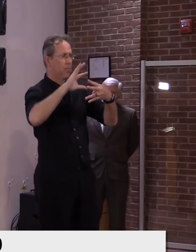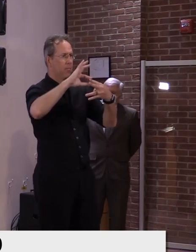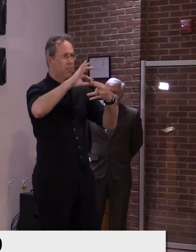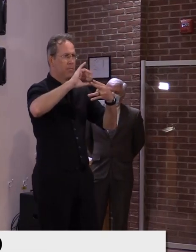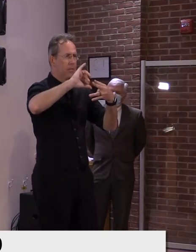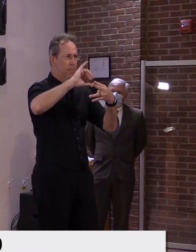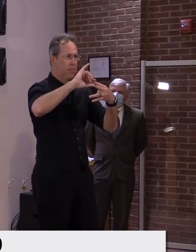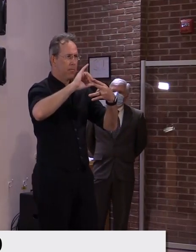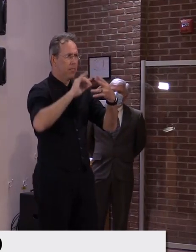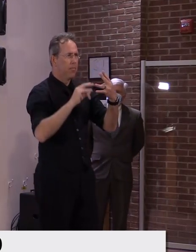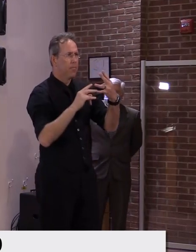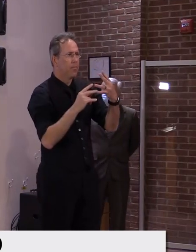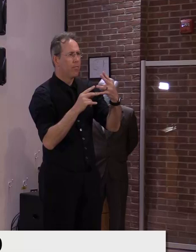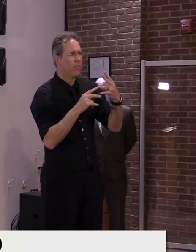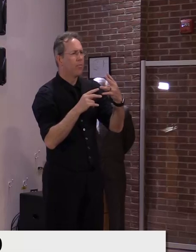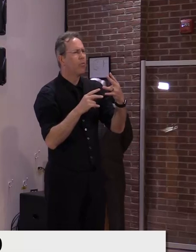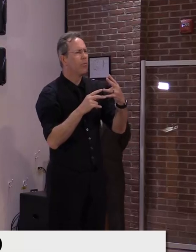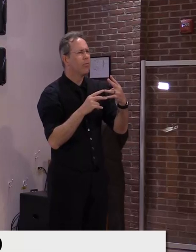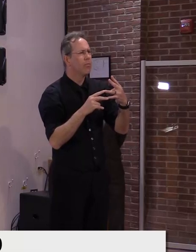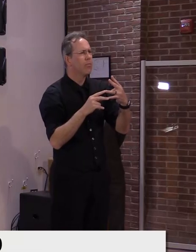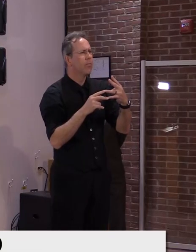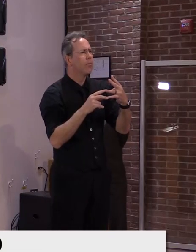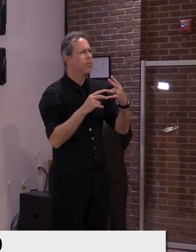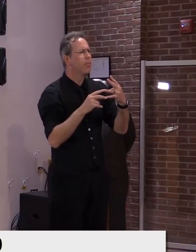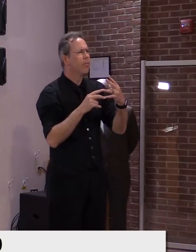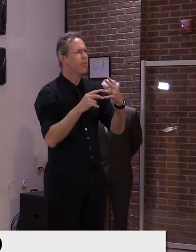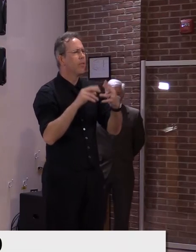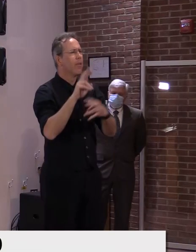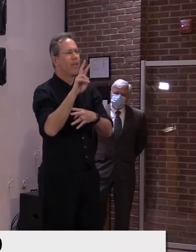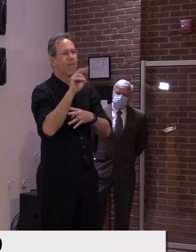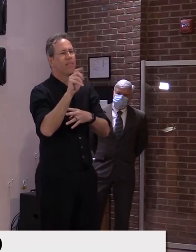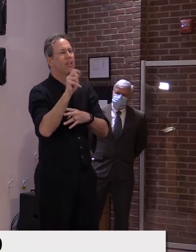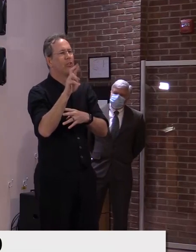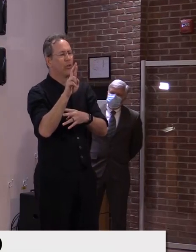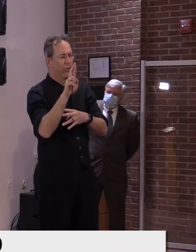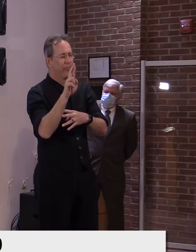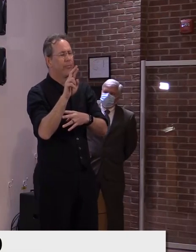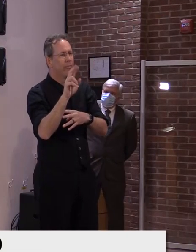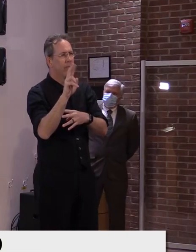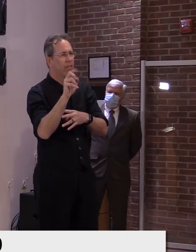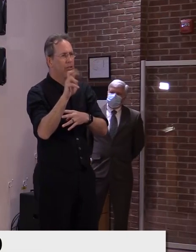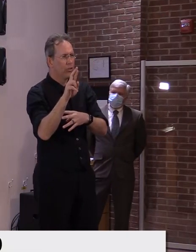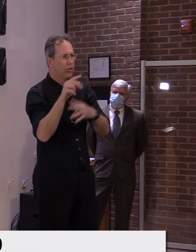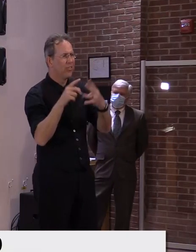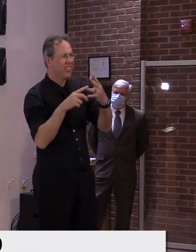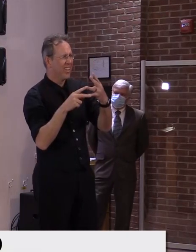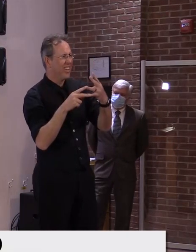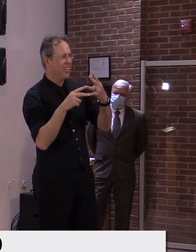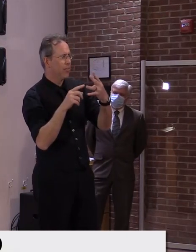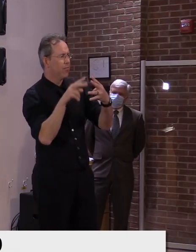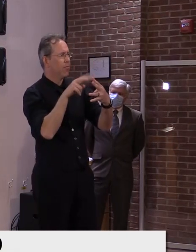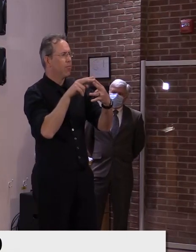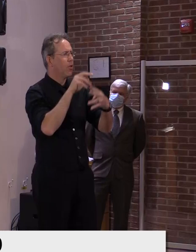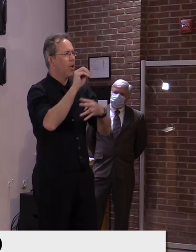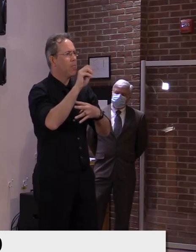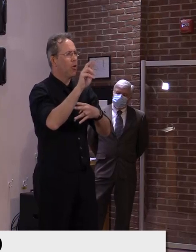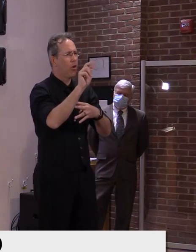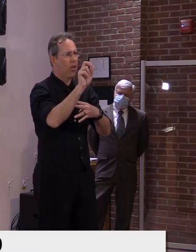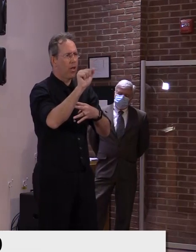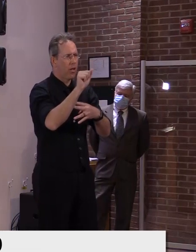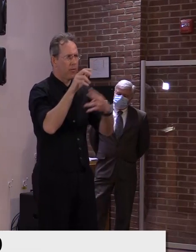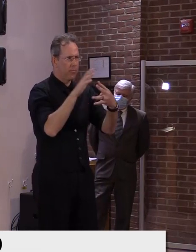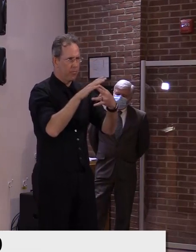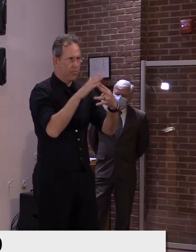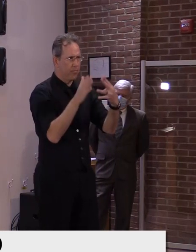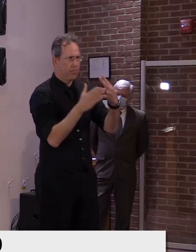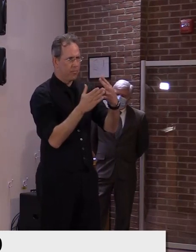vector called the arbovirus, which is harmless. It's a common cold virus that is